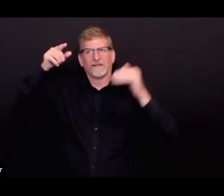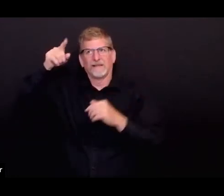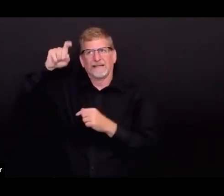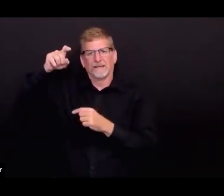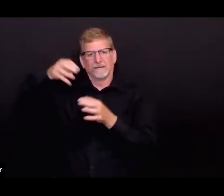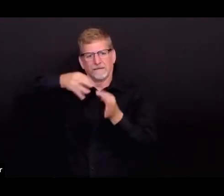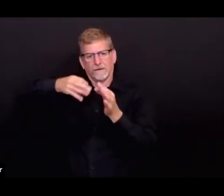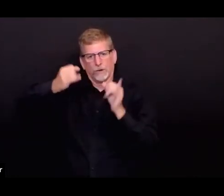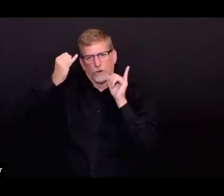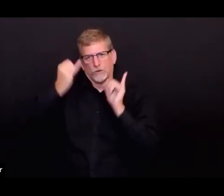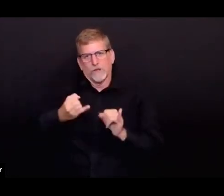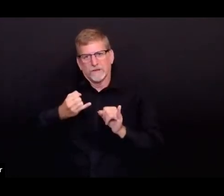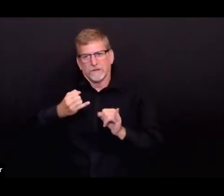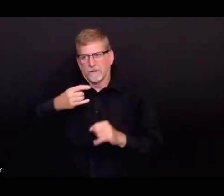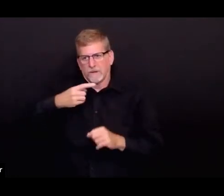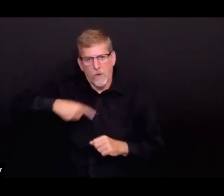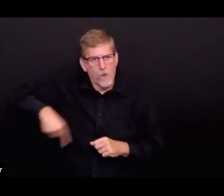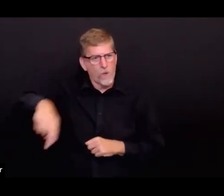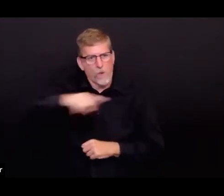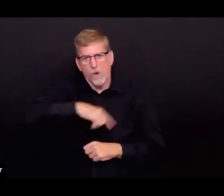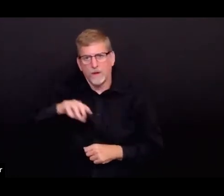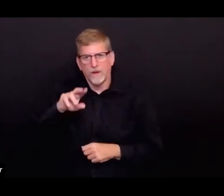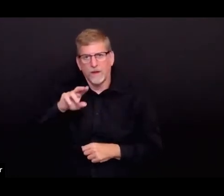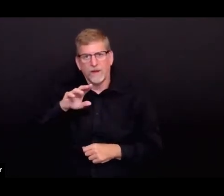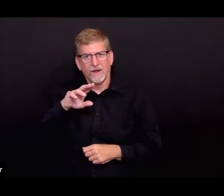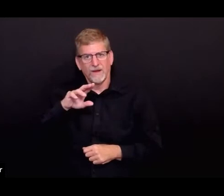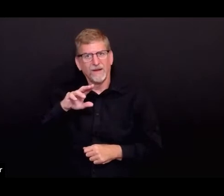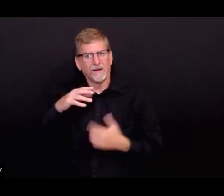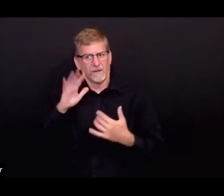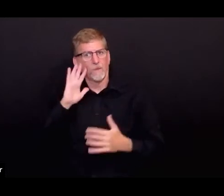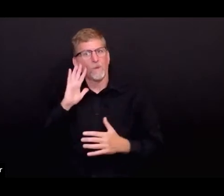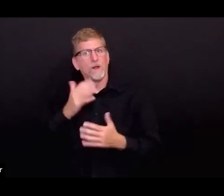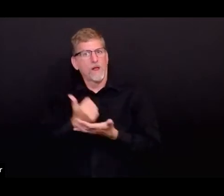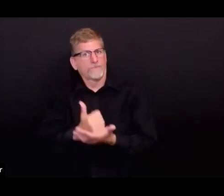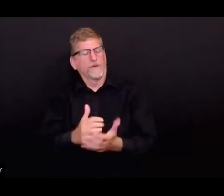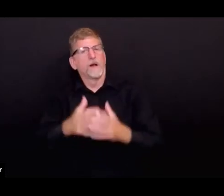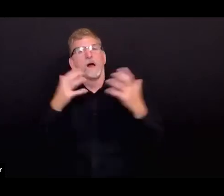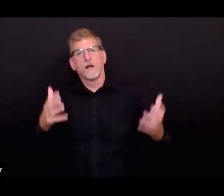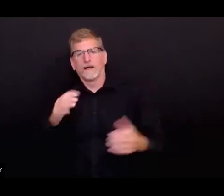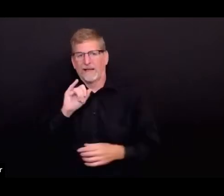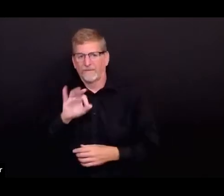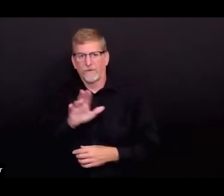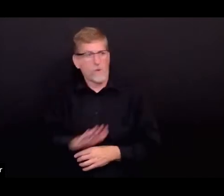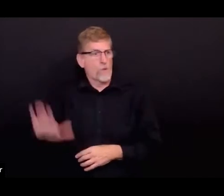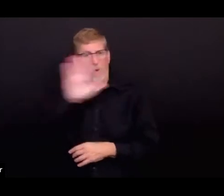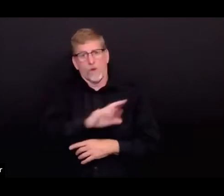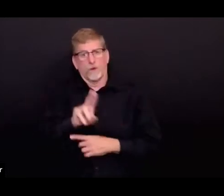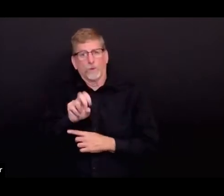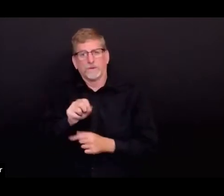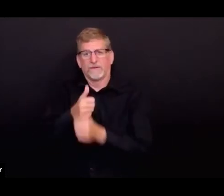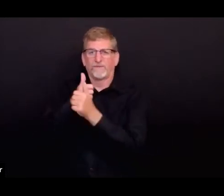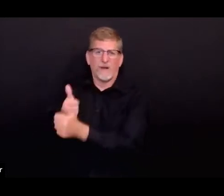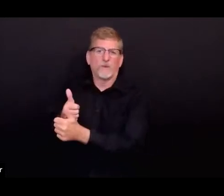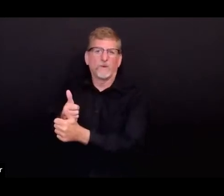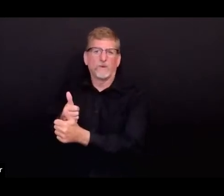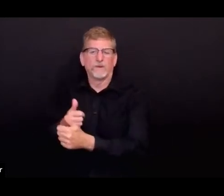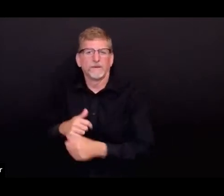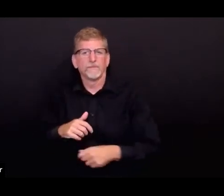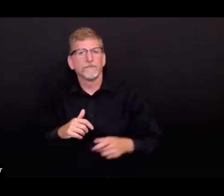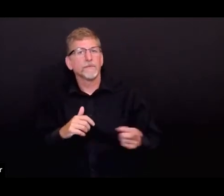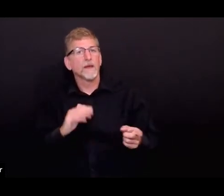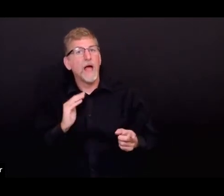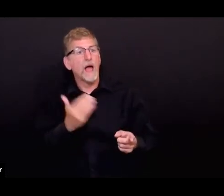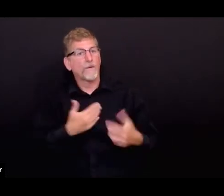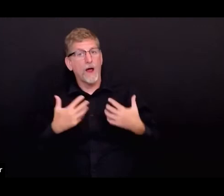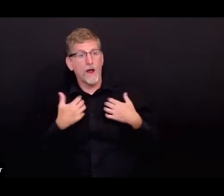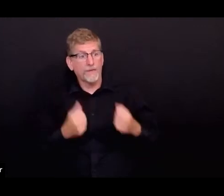I certainly, and I do not discourage them. I'm going to let them speak. Our health team is always encouraged to speak as candidly